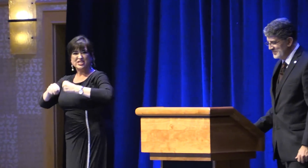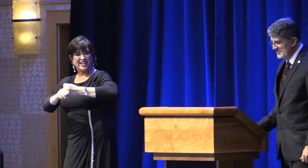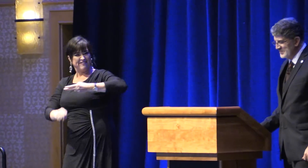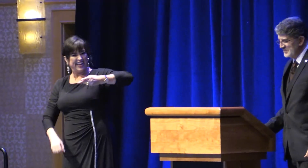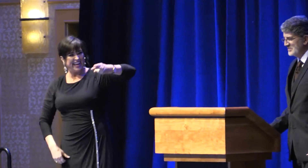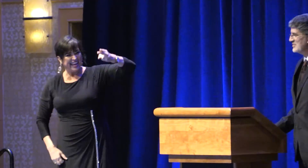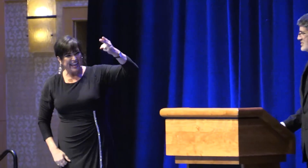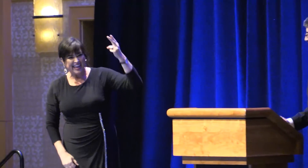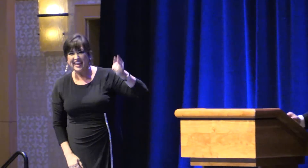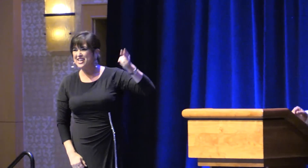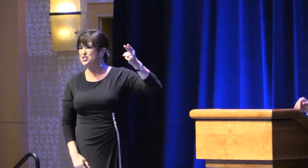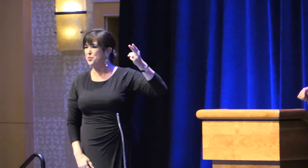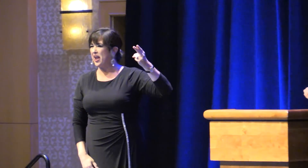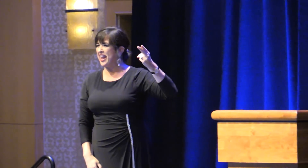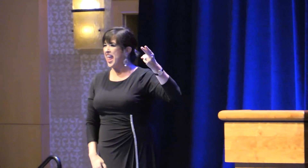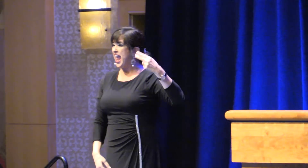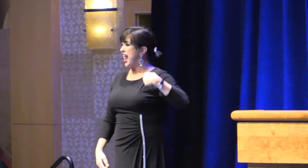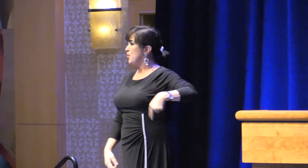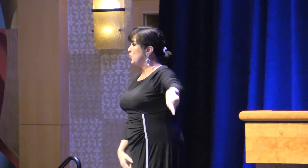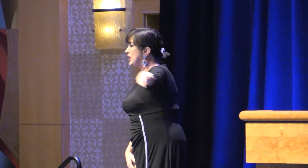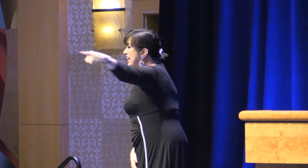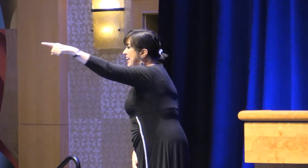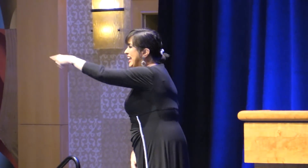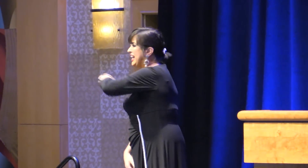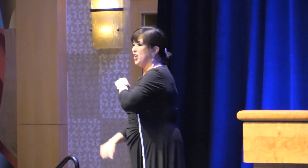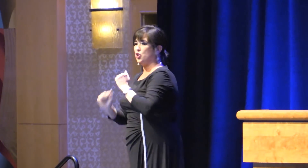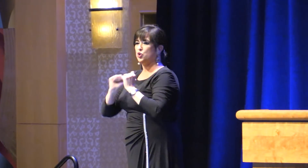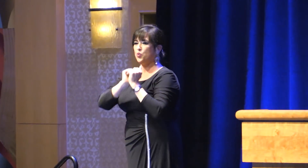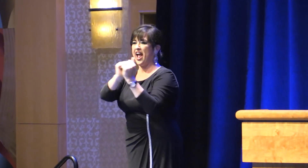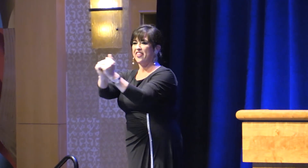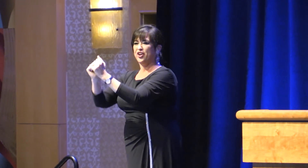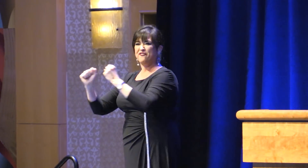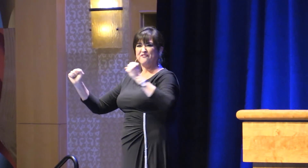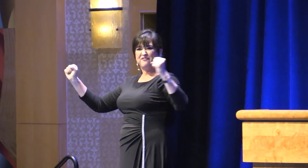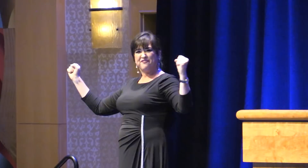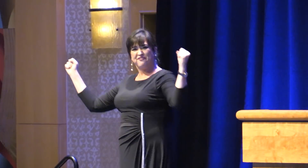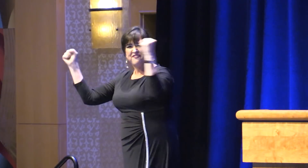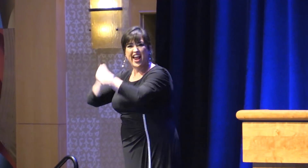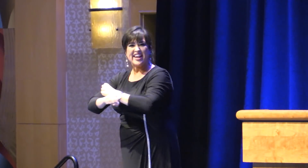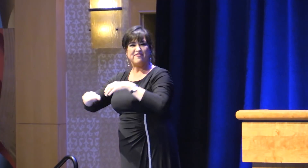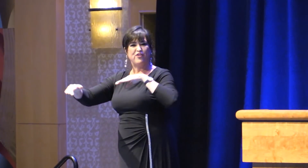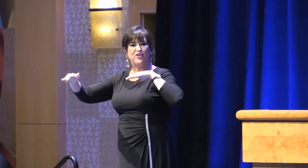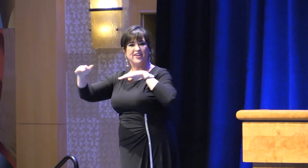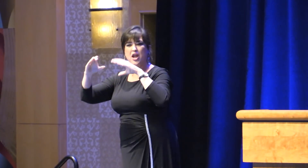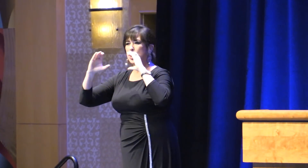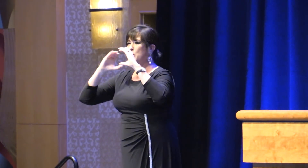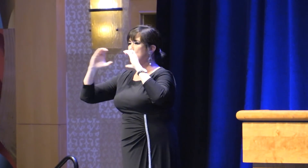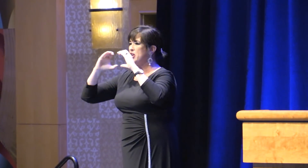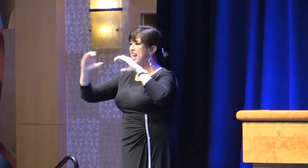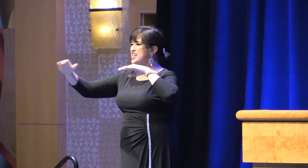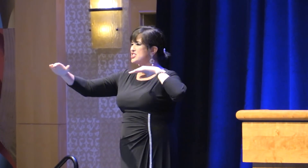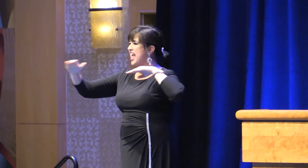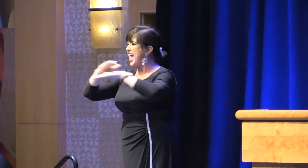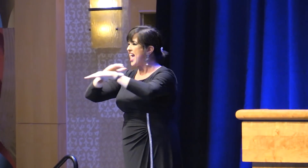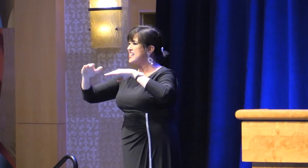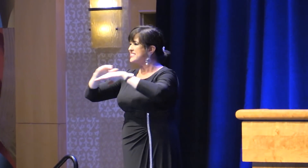50 fabulous years tonight. 50 historical years. We are all together fighting